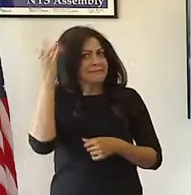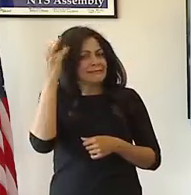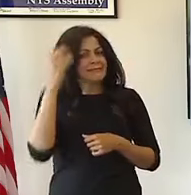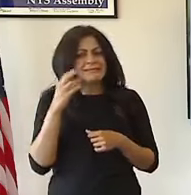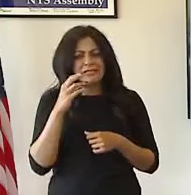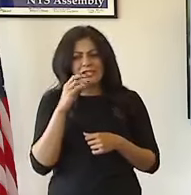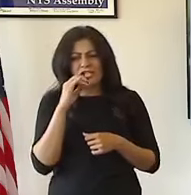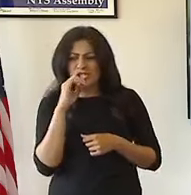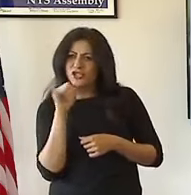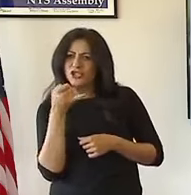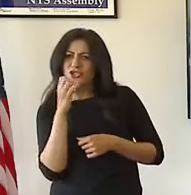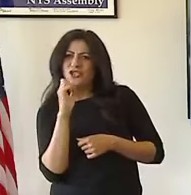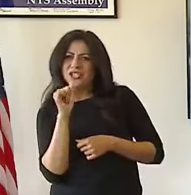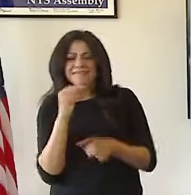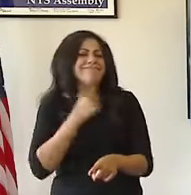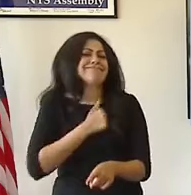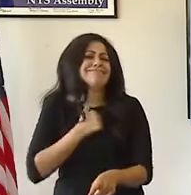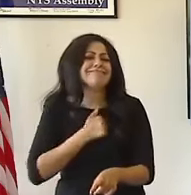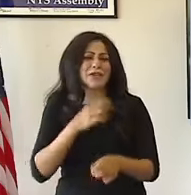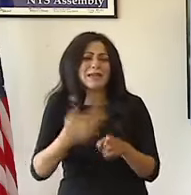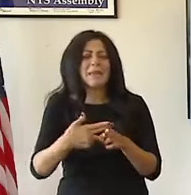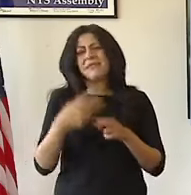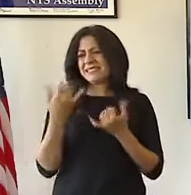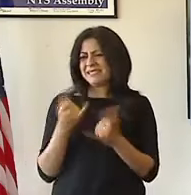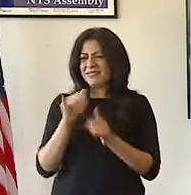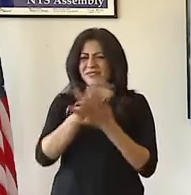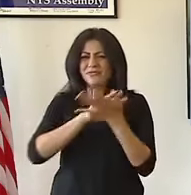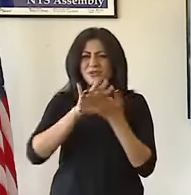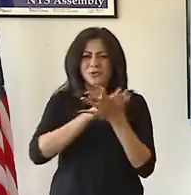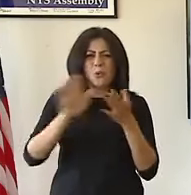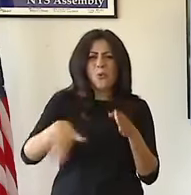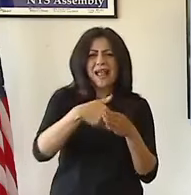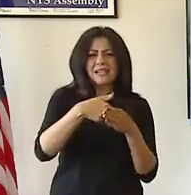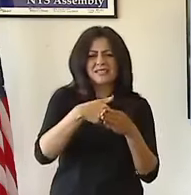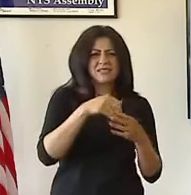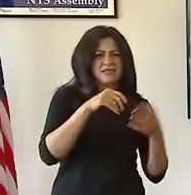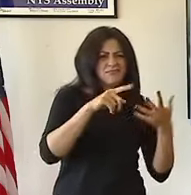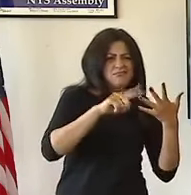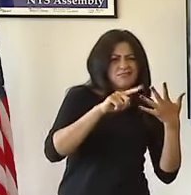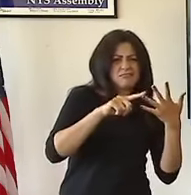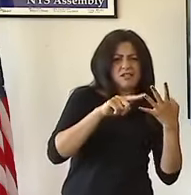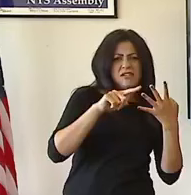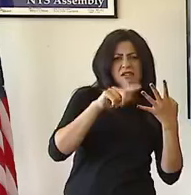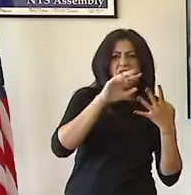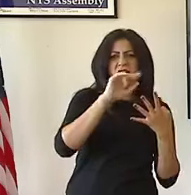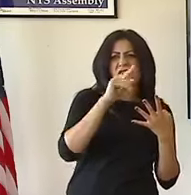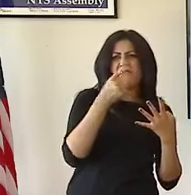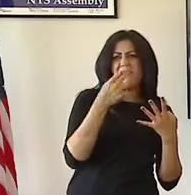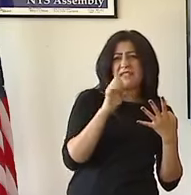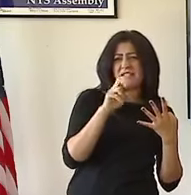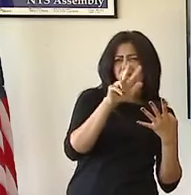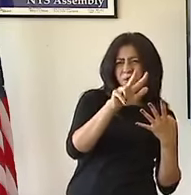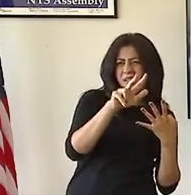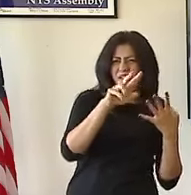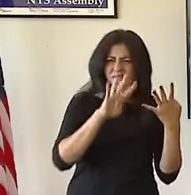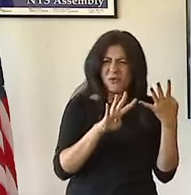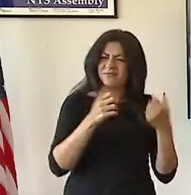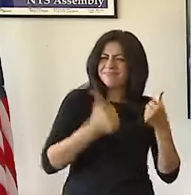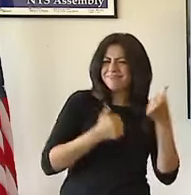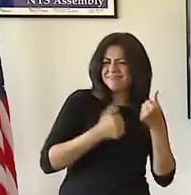Jean, I'm sorry, apologize. Still confused about weddings are in phase 3 or phase 4. Jean, we